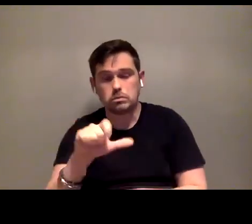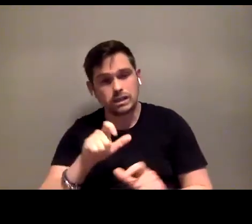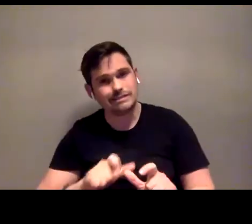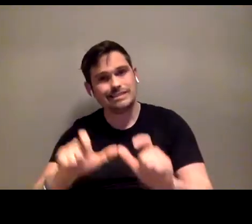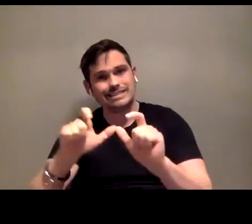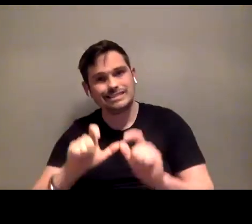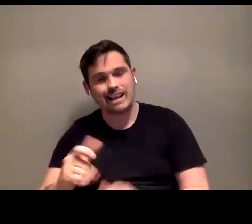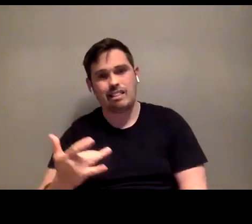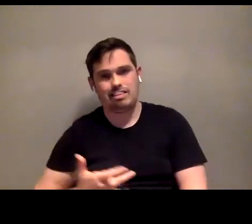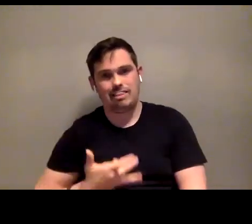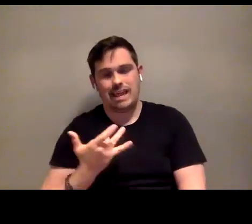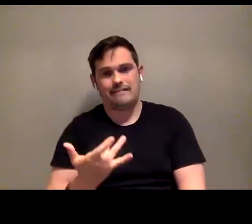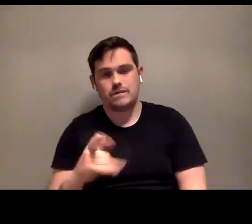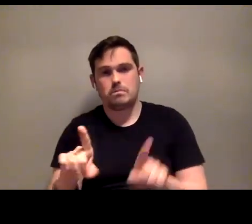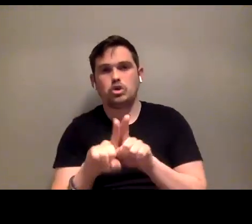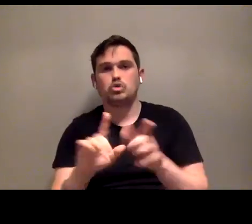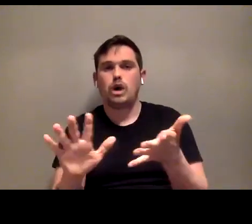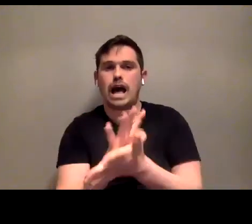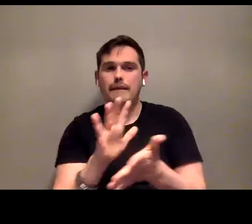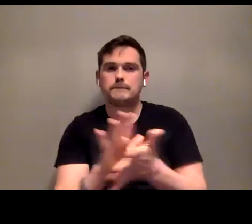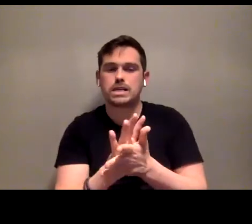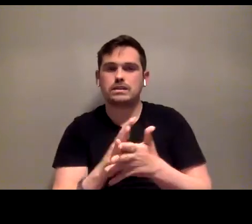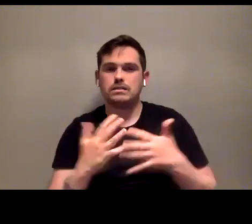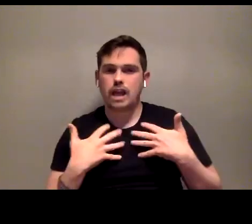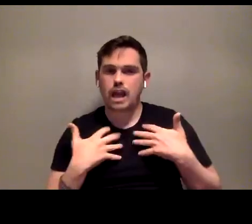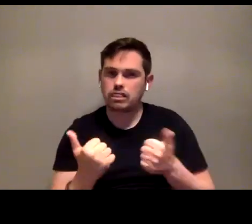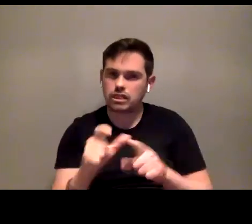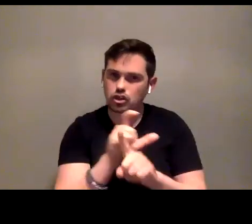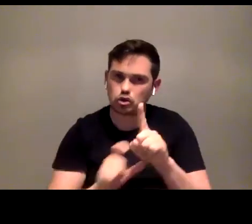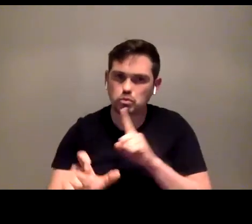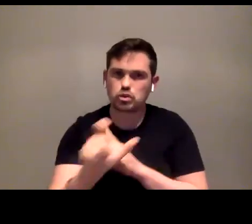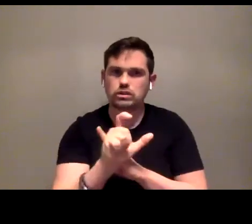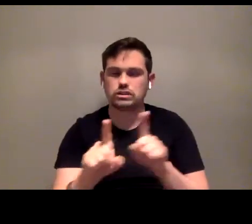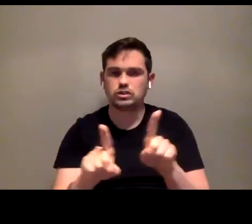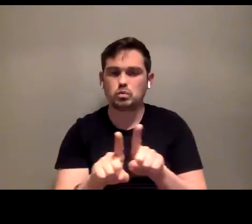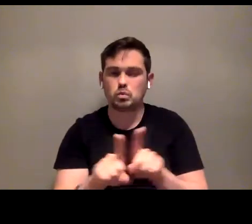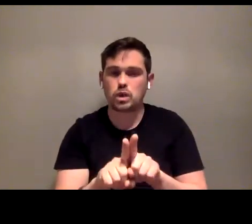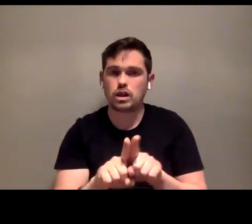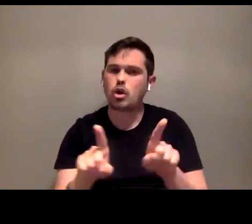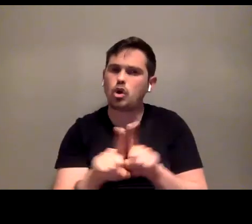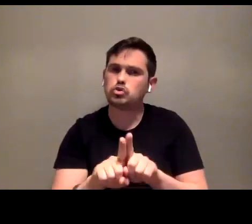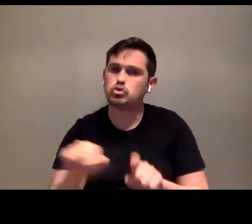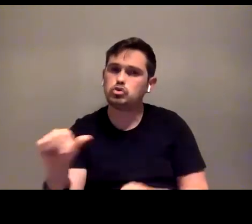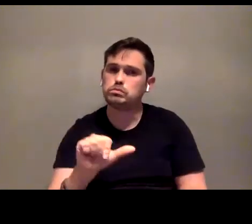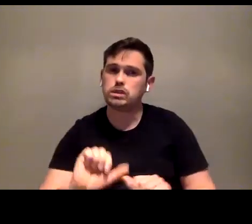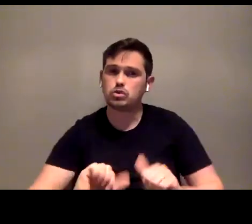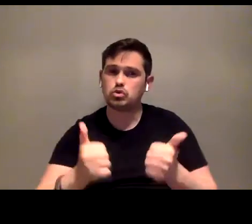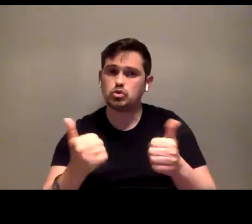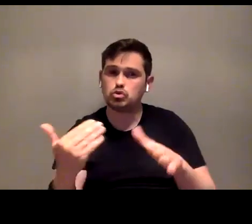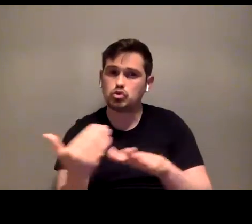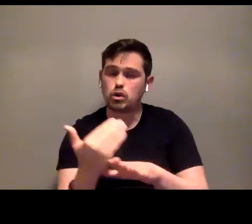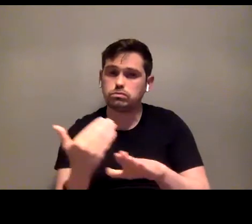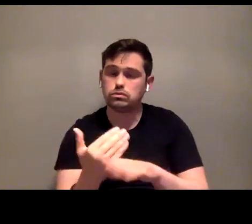create happy, healthy communities. And we talked about those green jobs being good jobs, being well